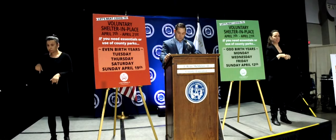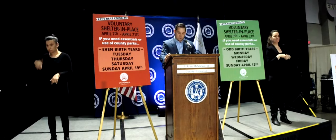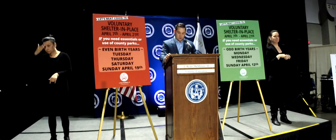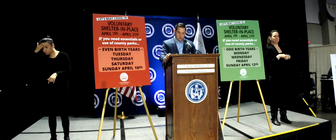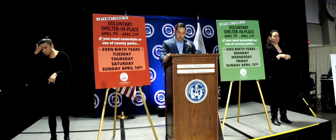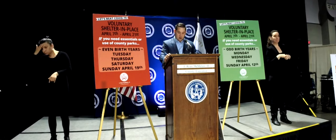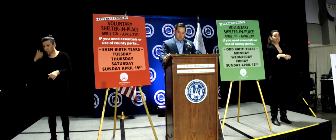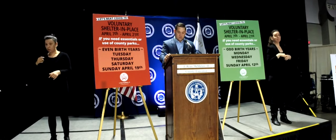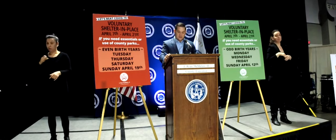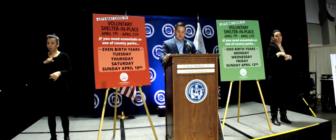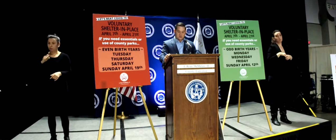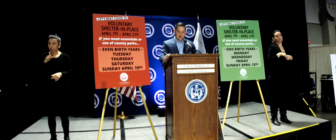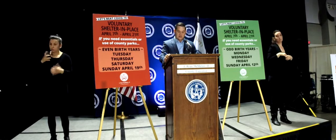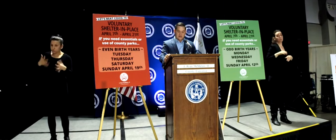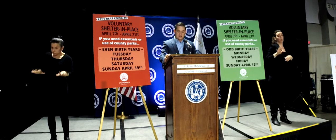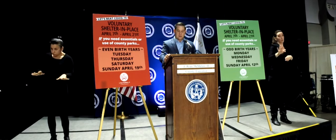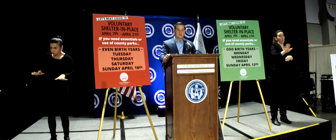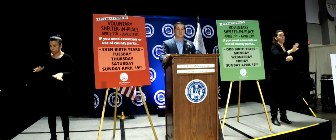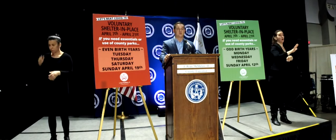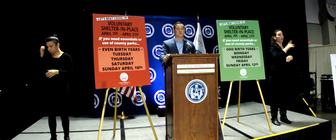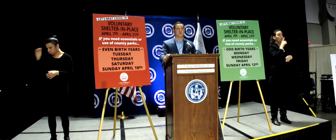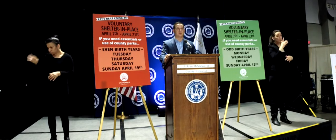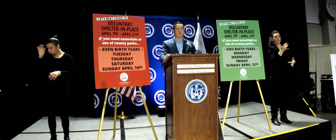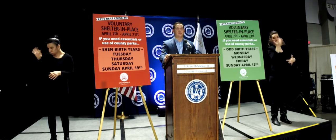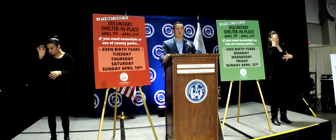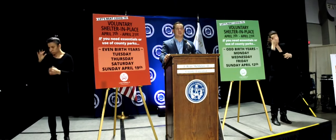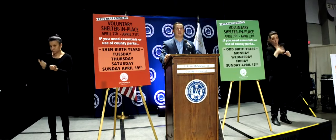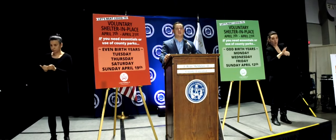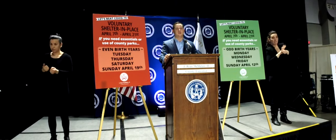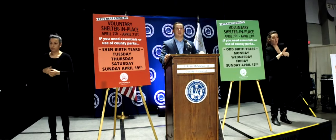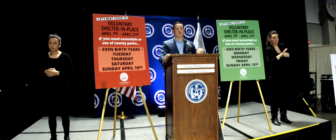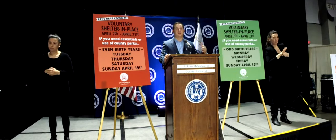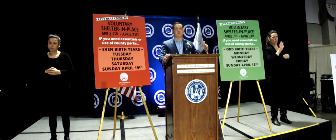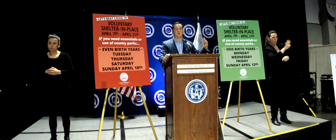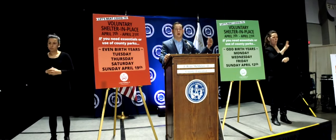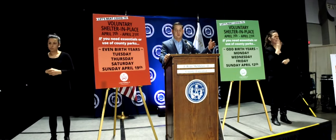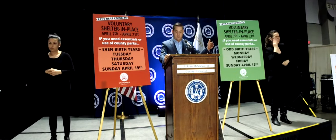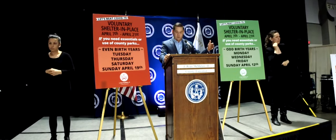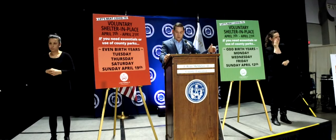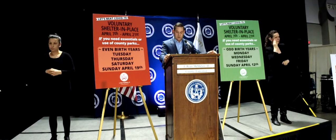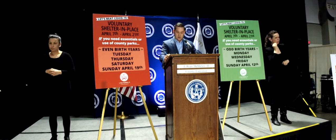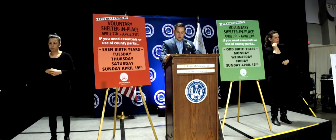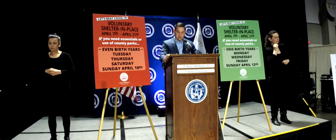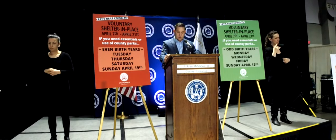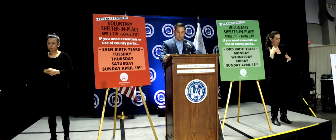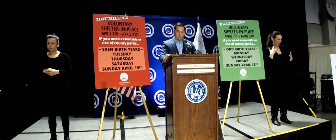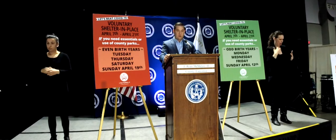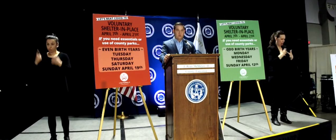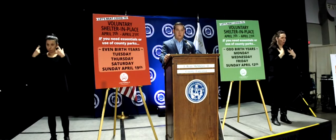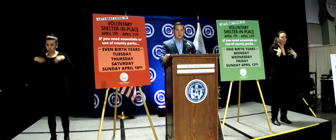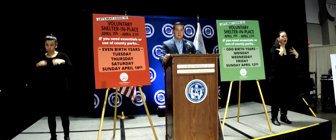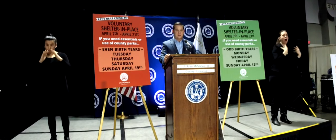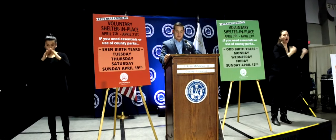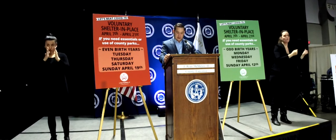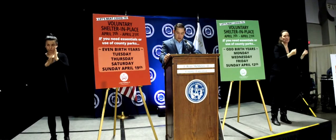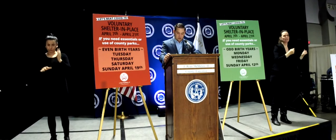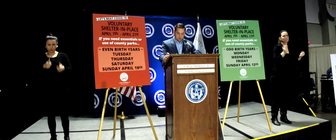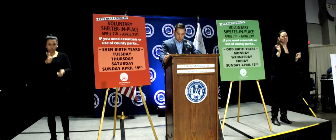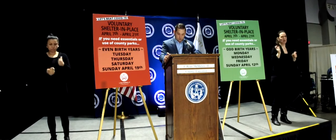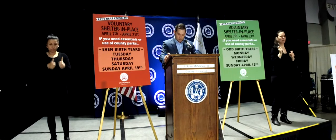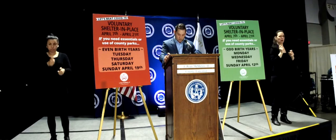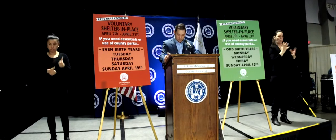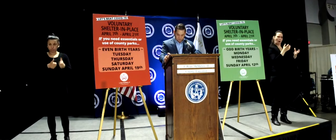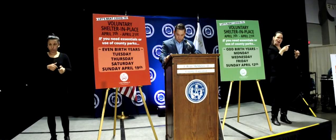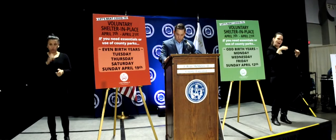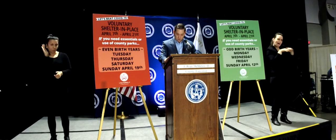accuracy. Please answer any text messages with communication on changes in your conditions with our health department. Thank you, everybody who are utilizing technology